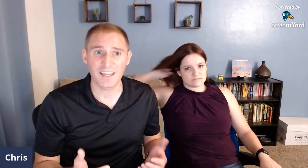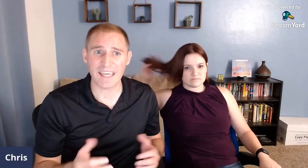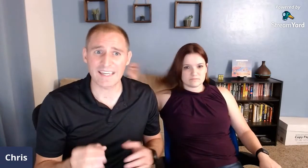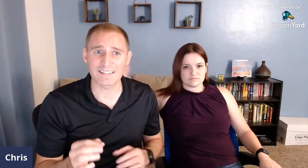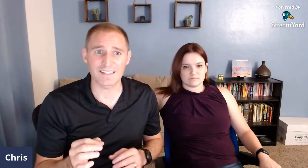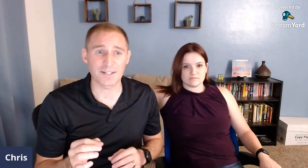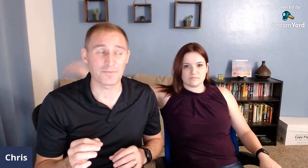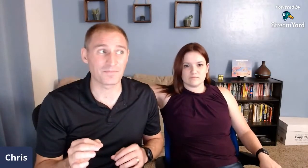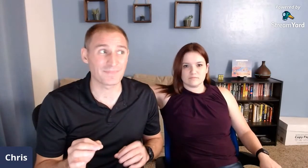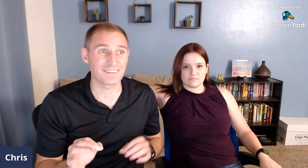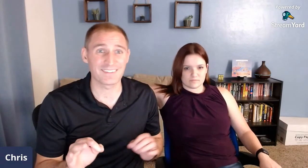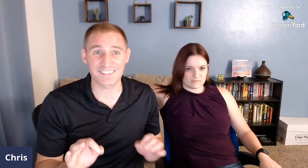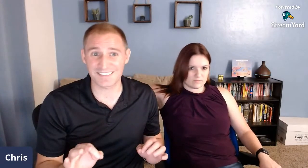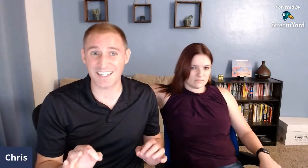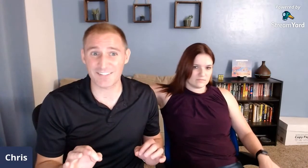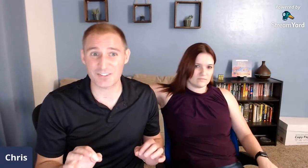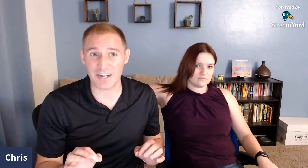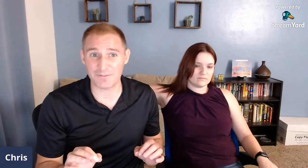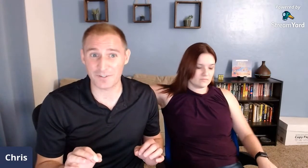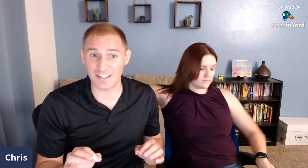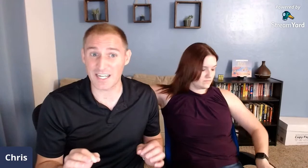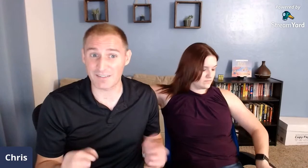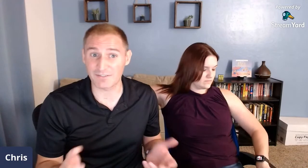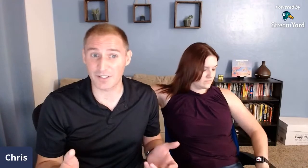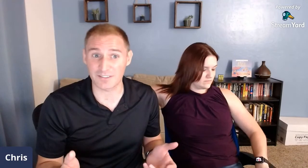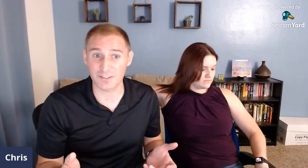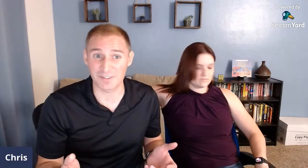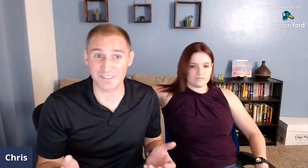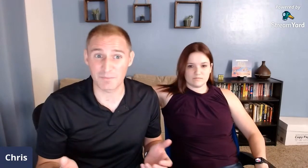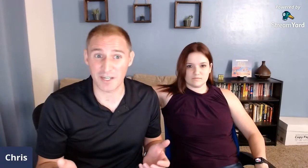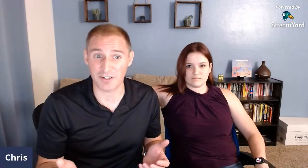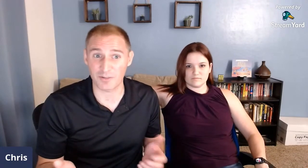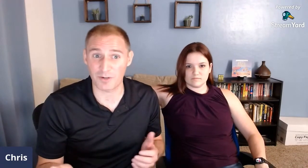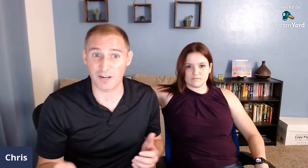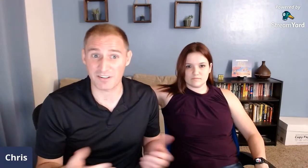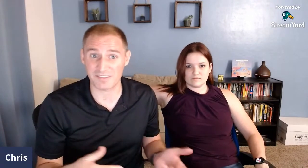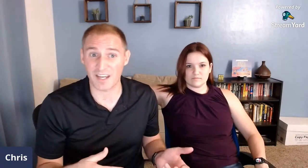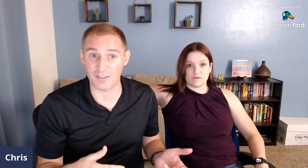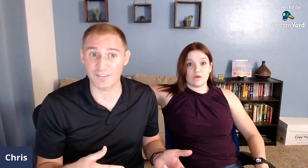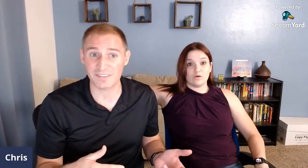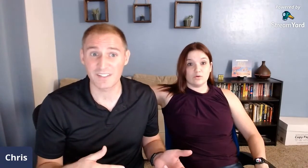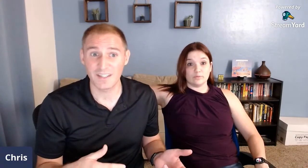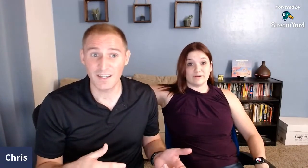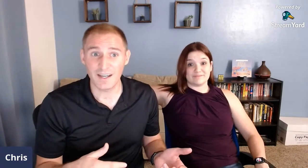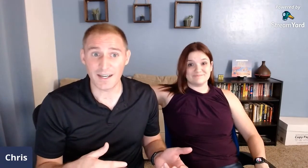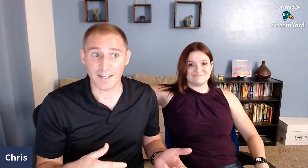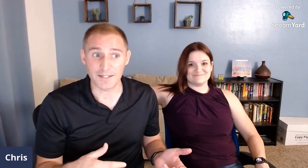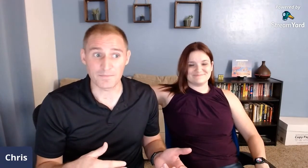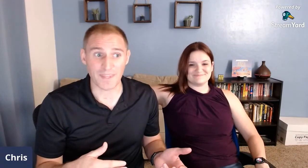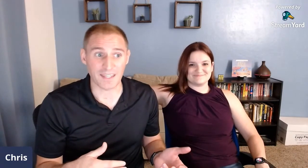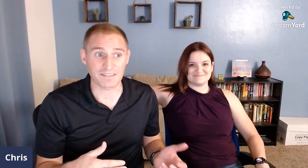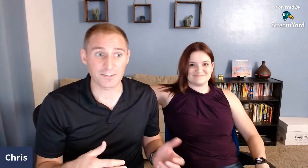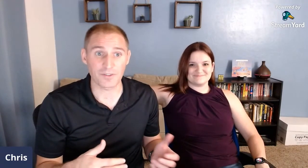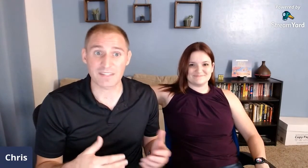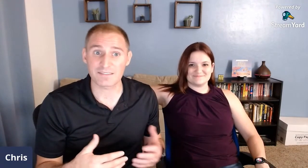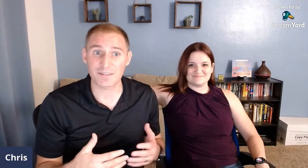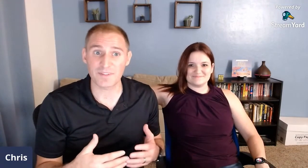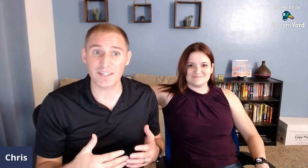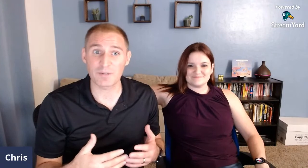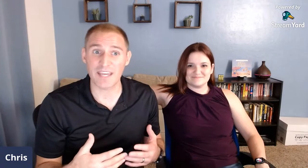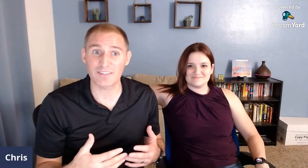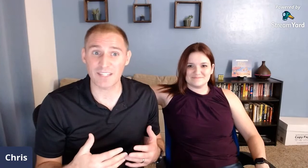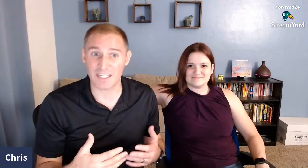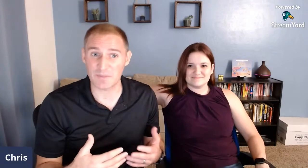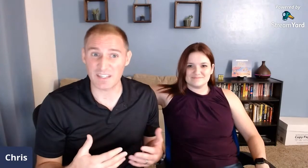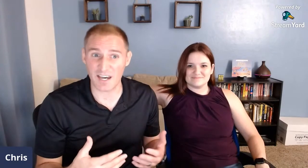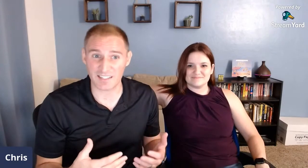ourselves. And this is kind of a trap for a lot of us fall into, is comparing our progress to others. Oh boy. And so that's something